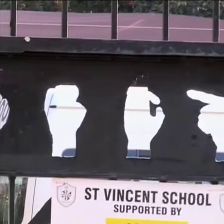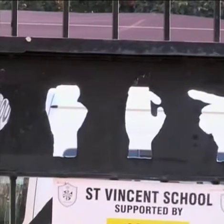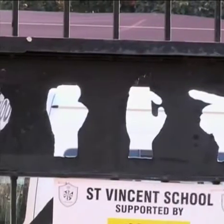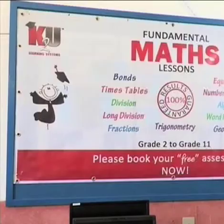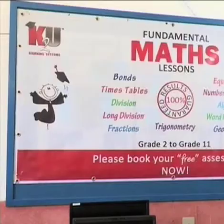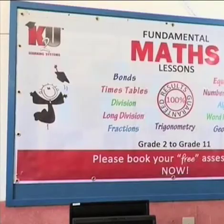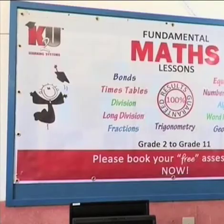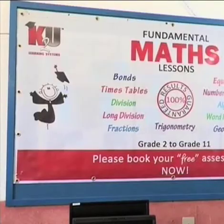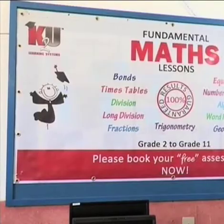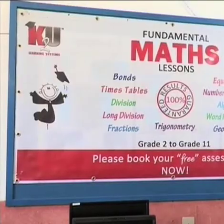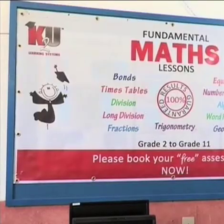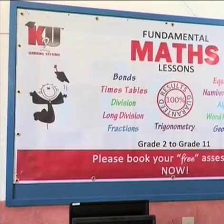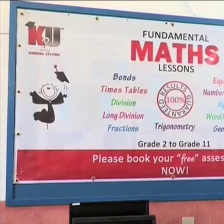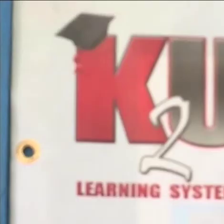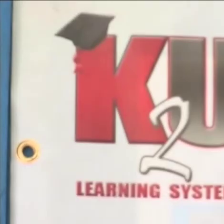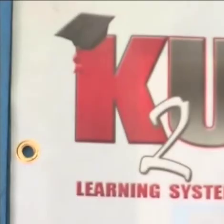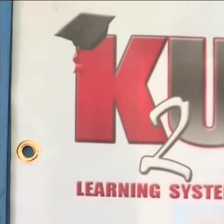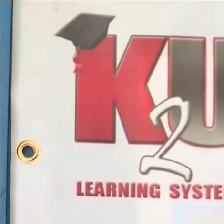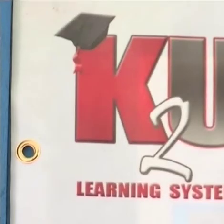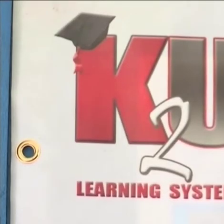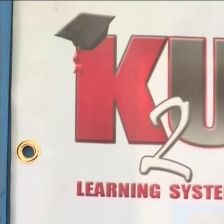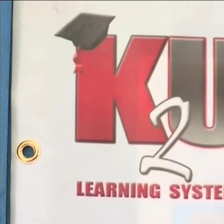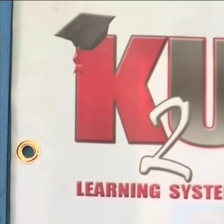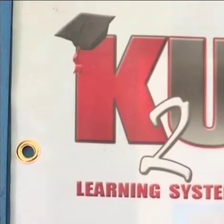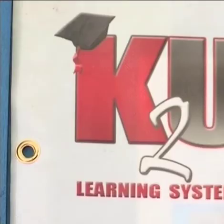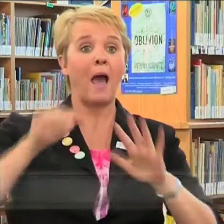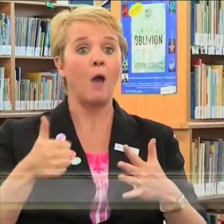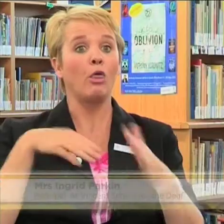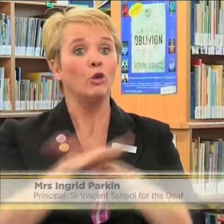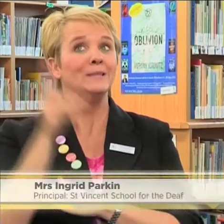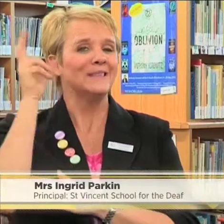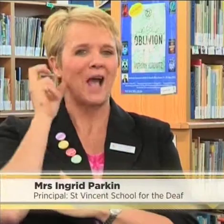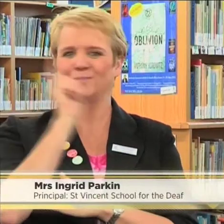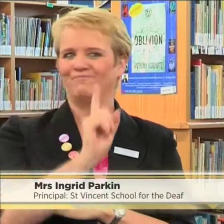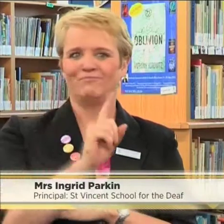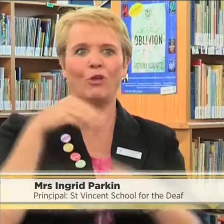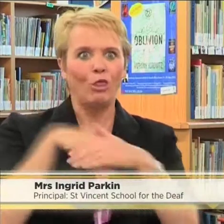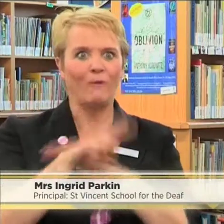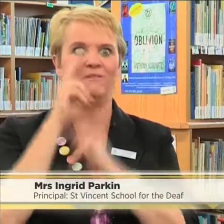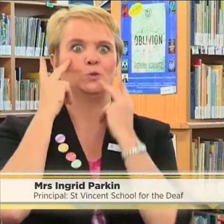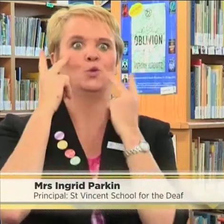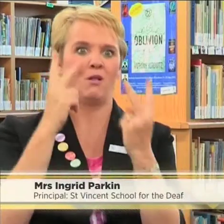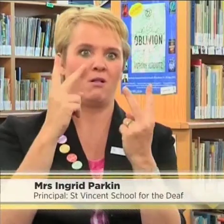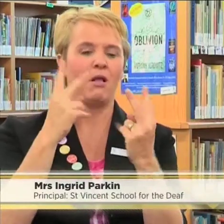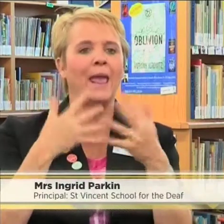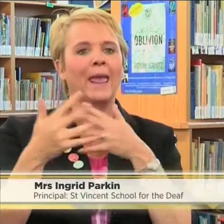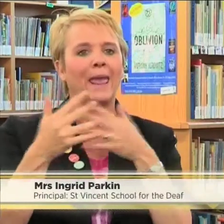learning system and maths is the vehicle to help unlock their potential. Most deaf children learn not through sound but through visual.